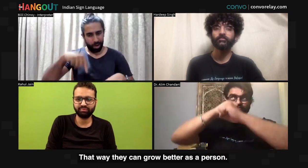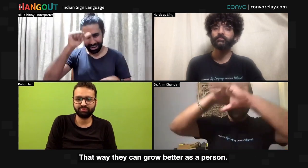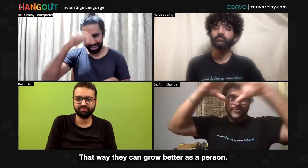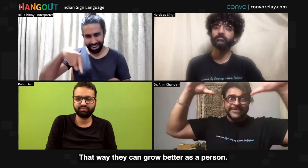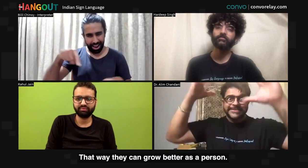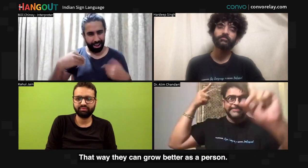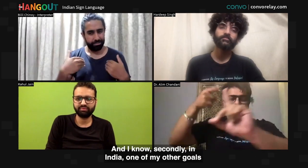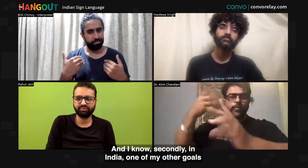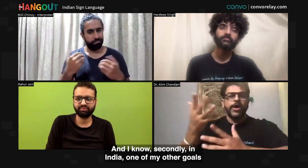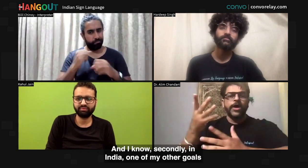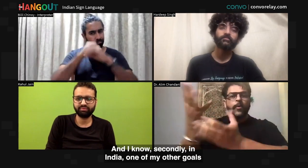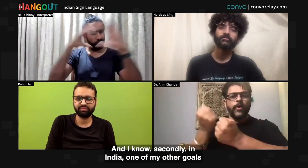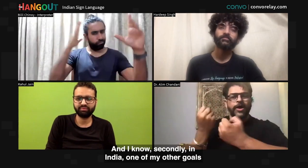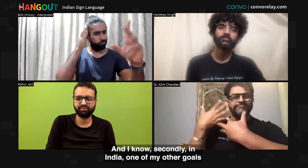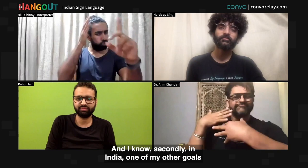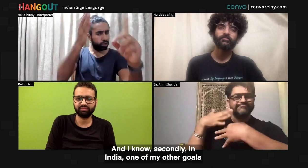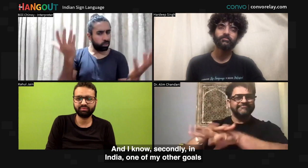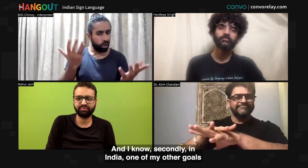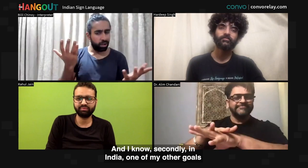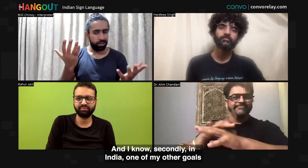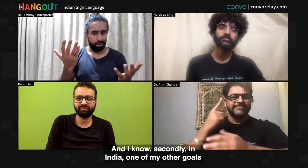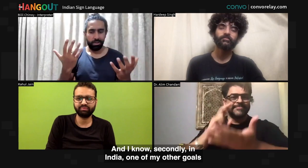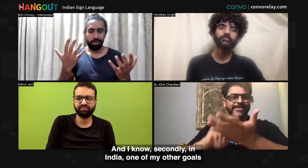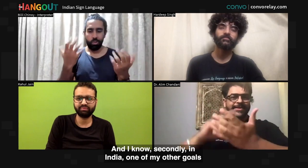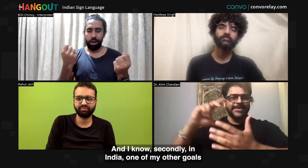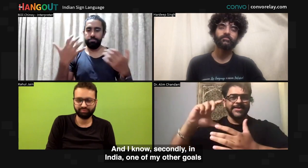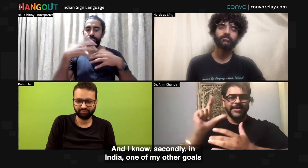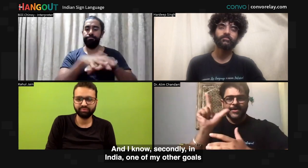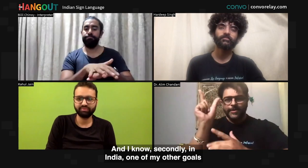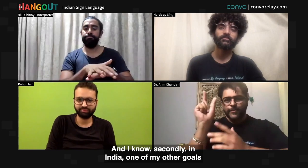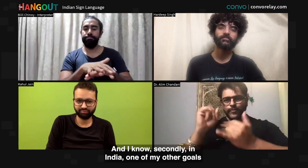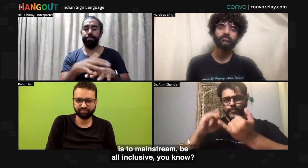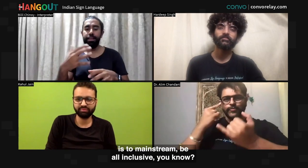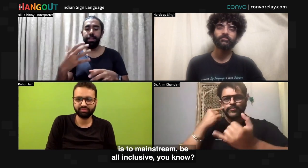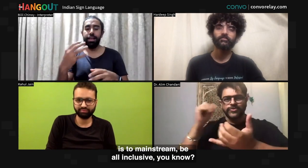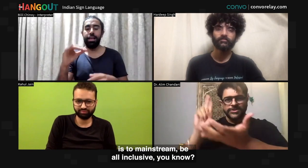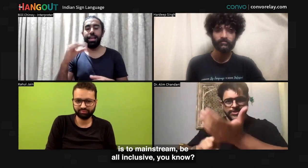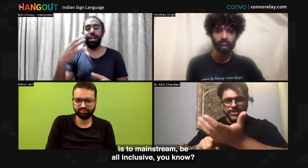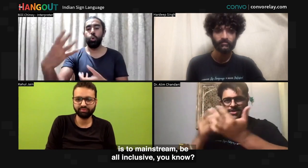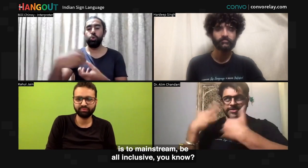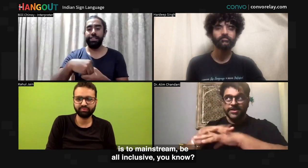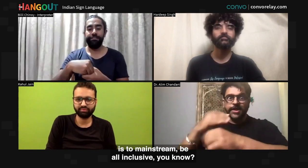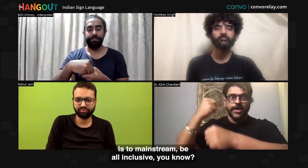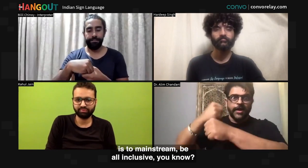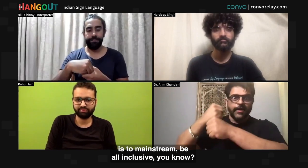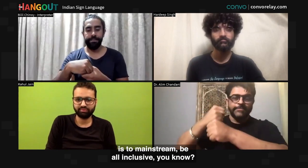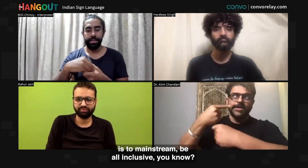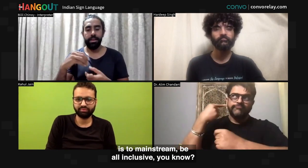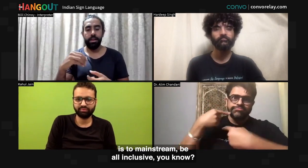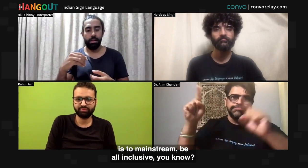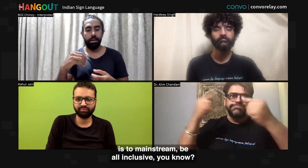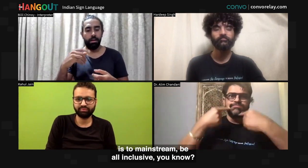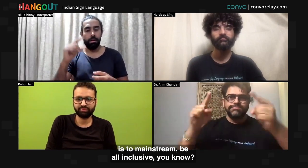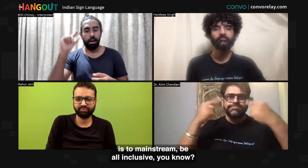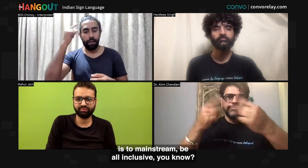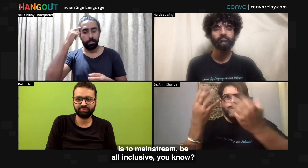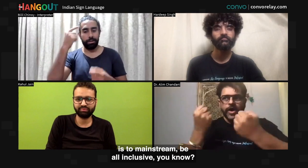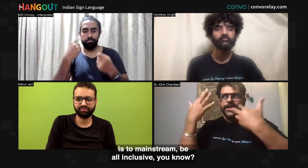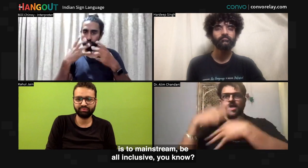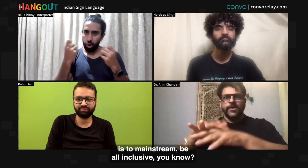person. And I know, secondly, in India, one of my other goals is to mainstream, be all inclusive, you